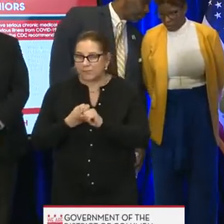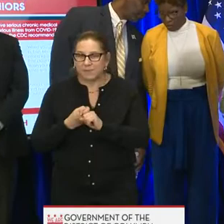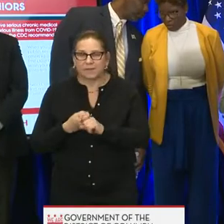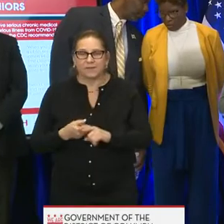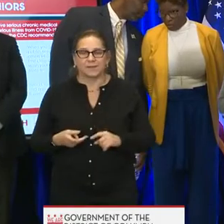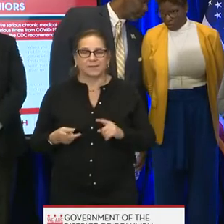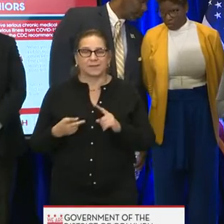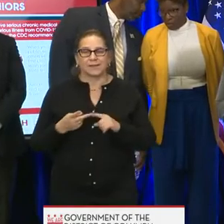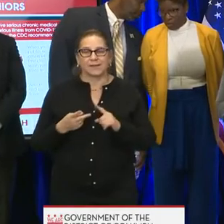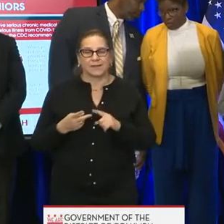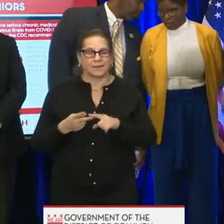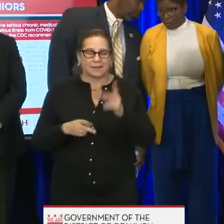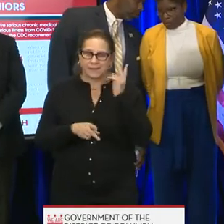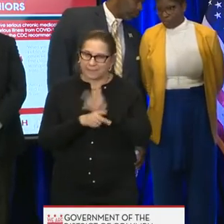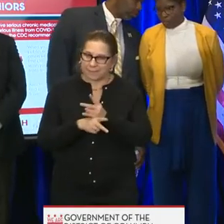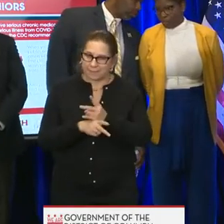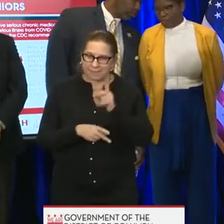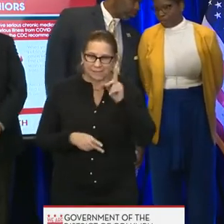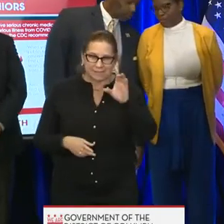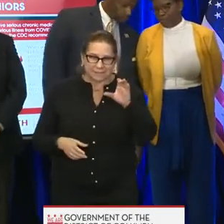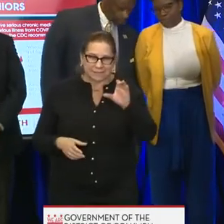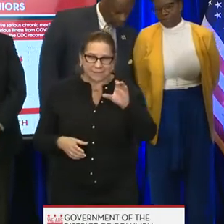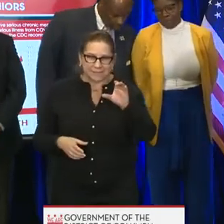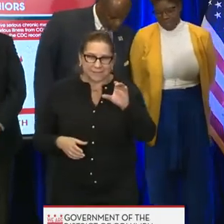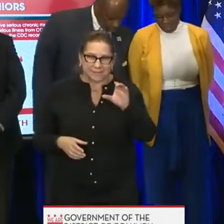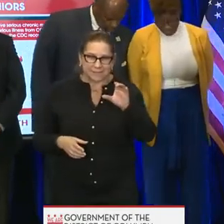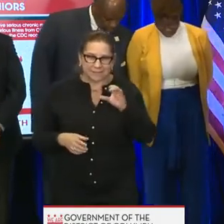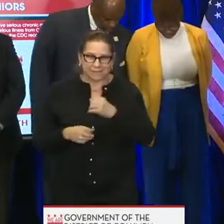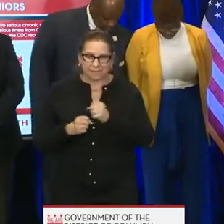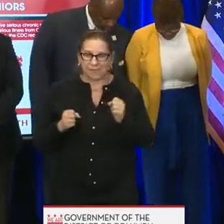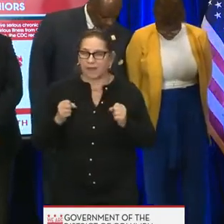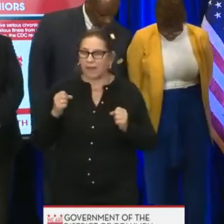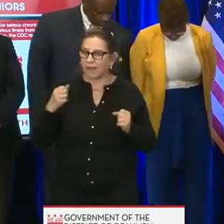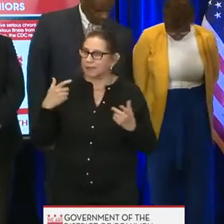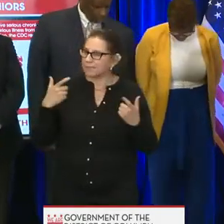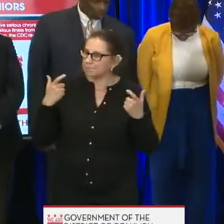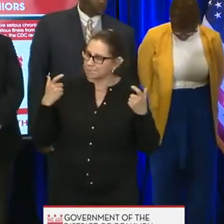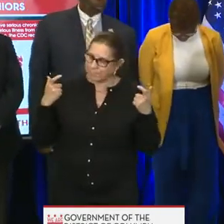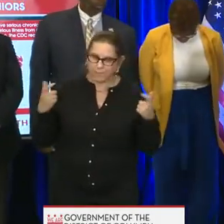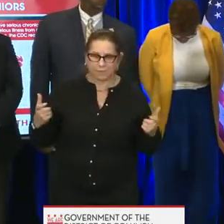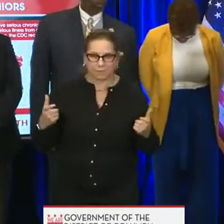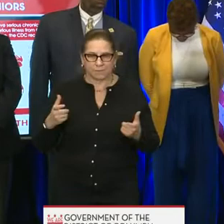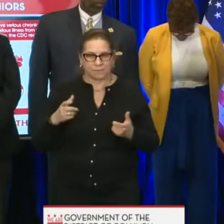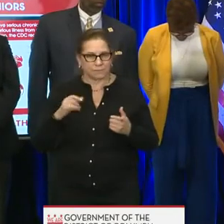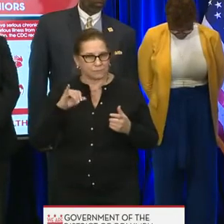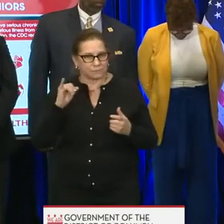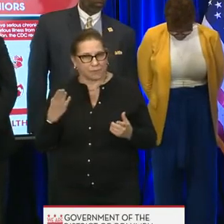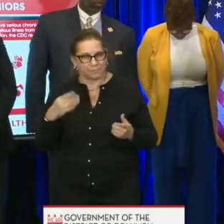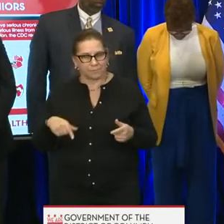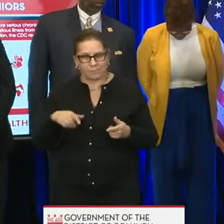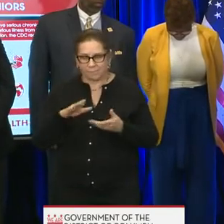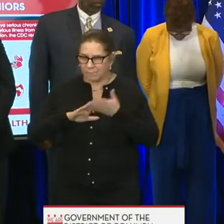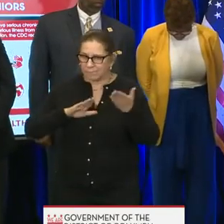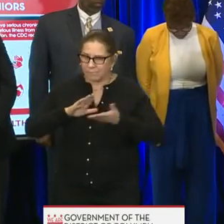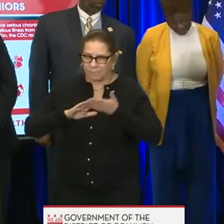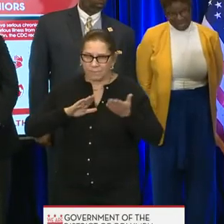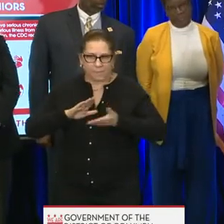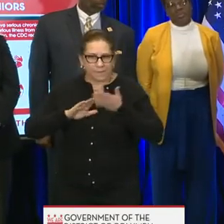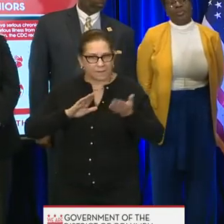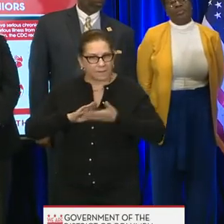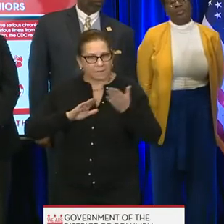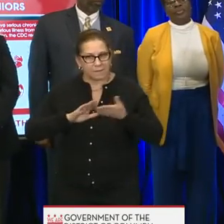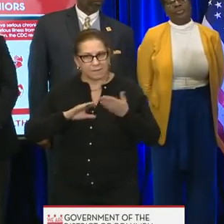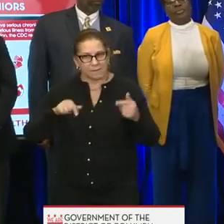consulting with. They're our largest charter operators, and it was important to us that we sent a one government message